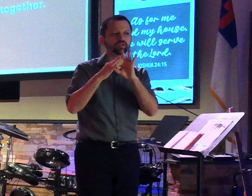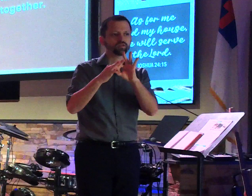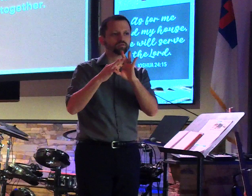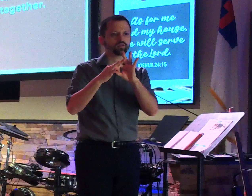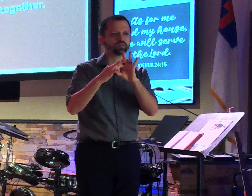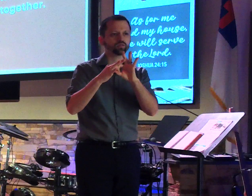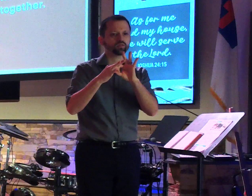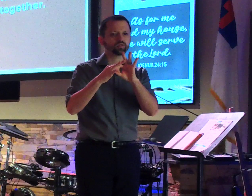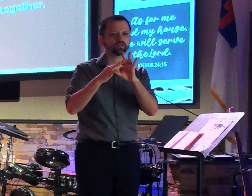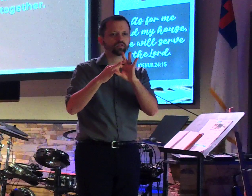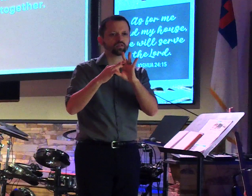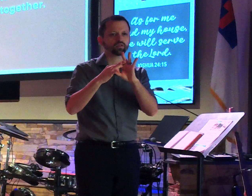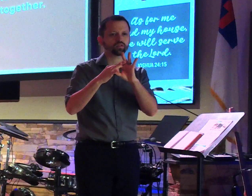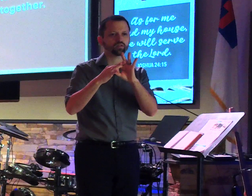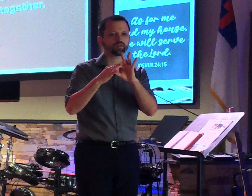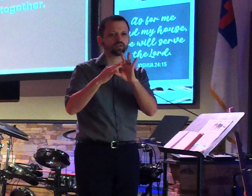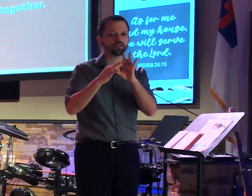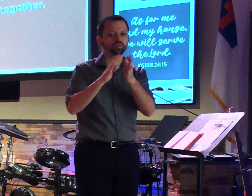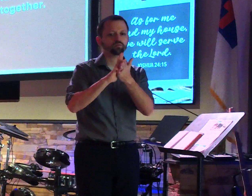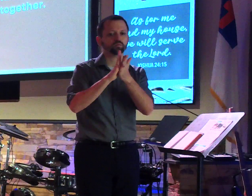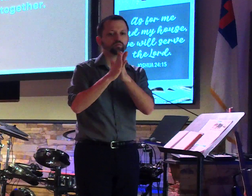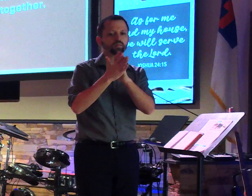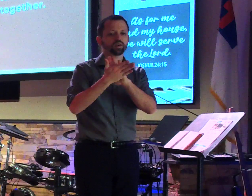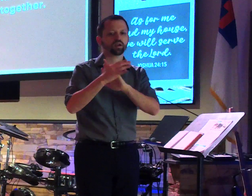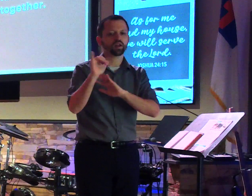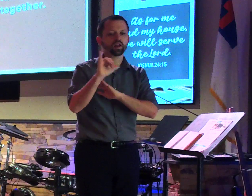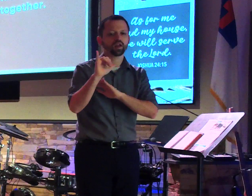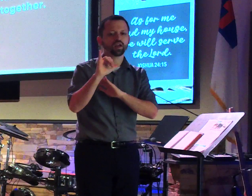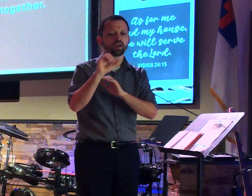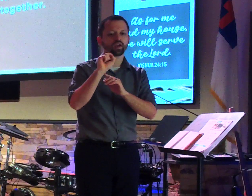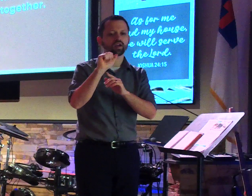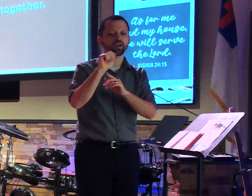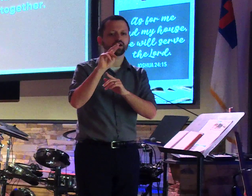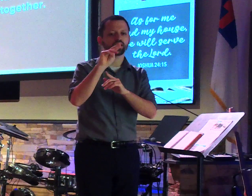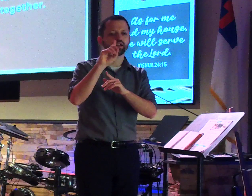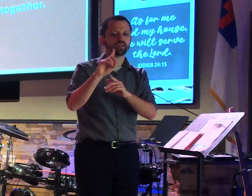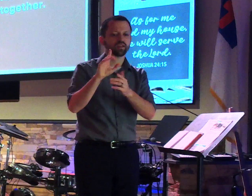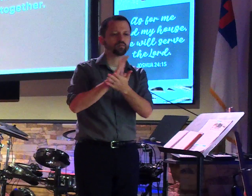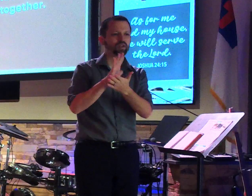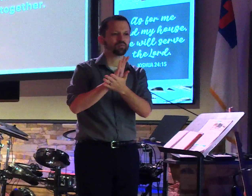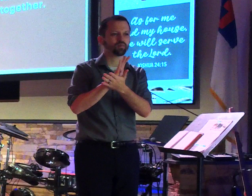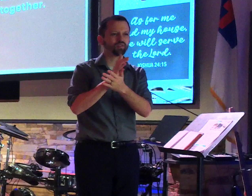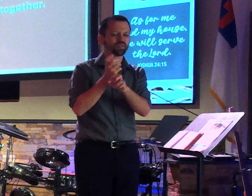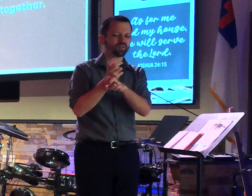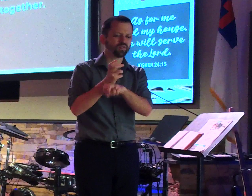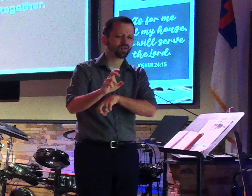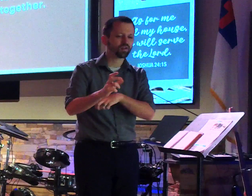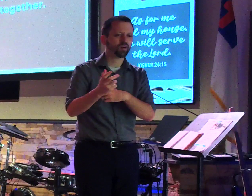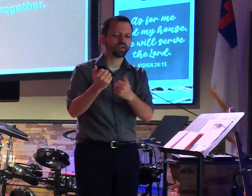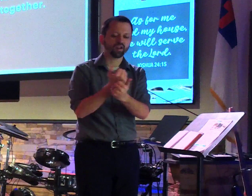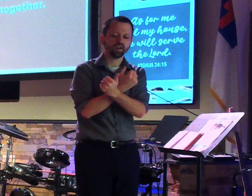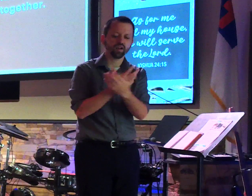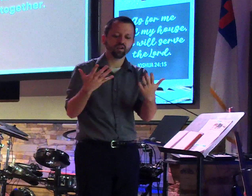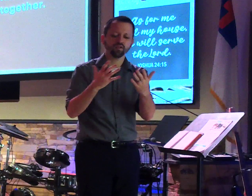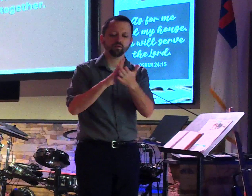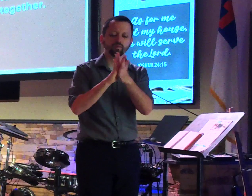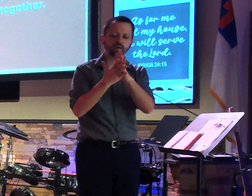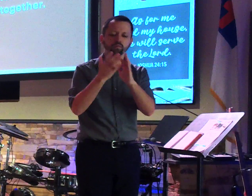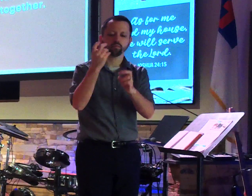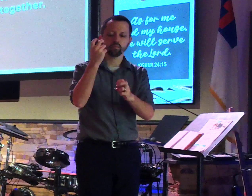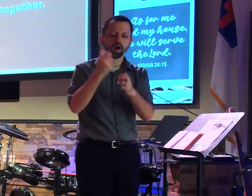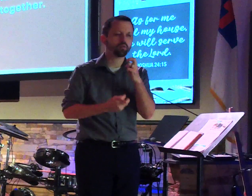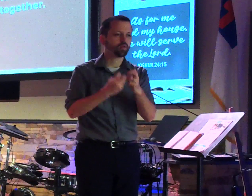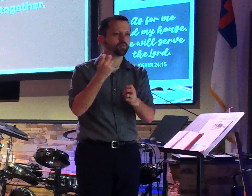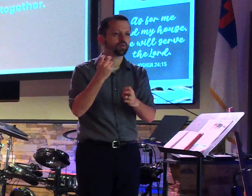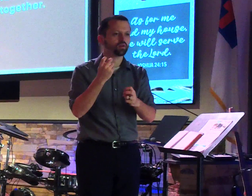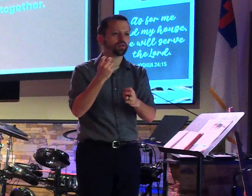can become like sandpaper to each other. Every little thing becomes an issue,